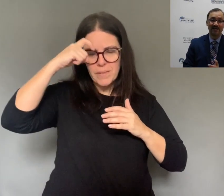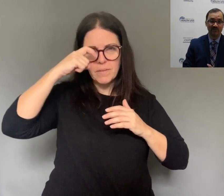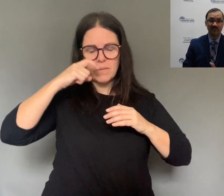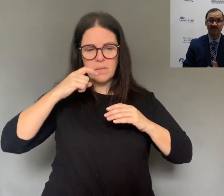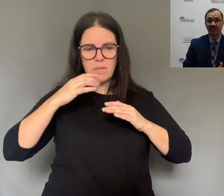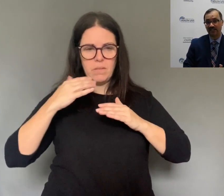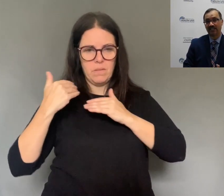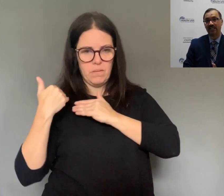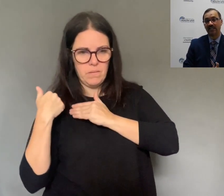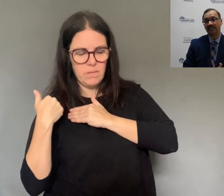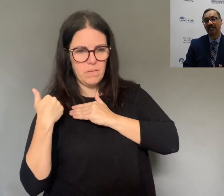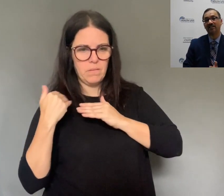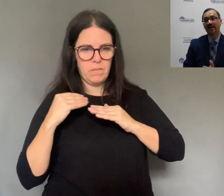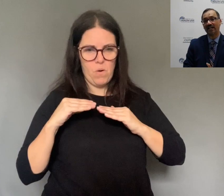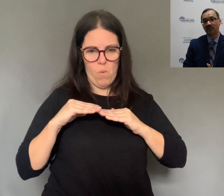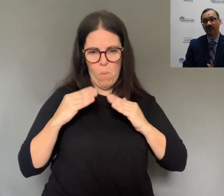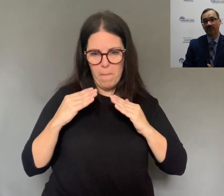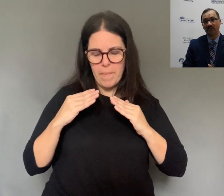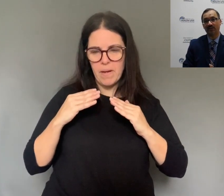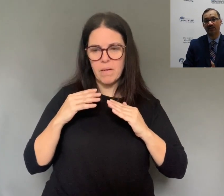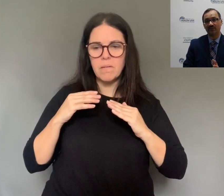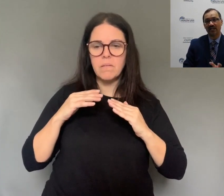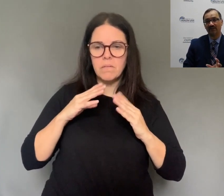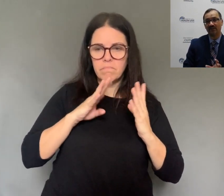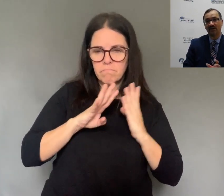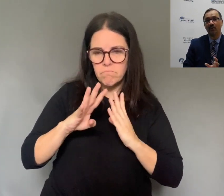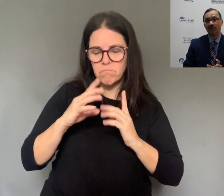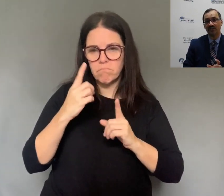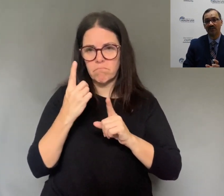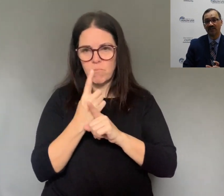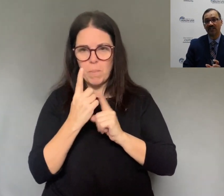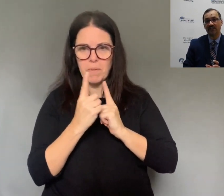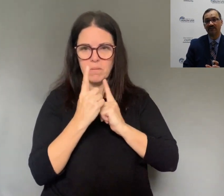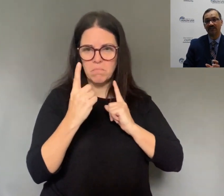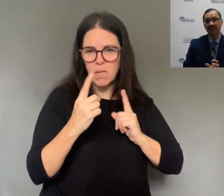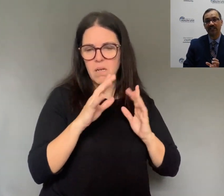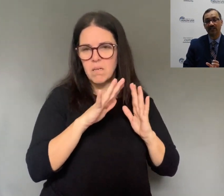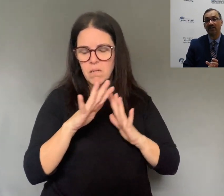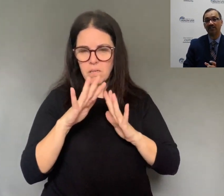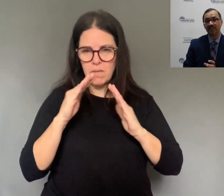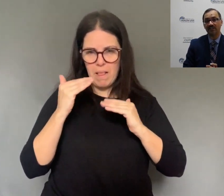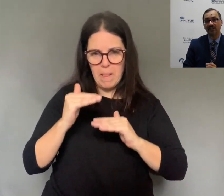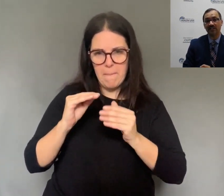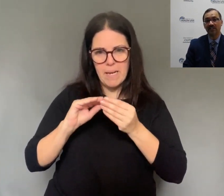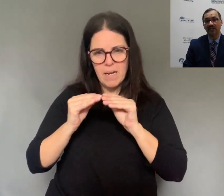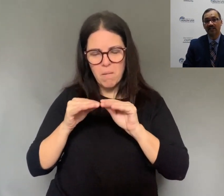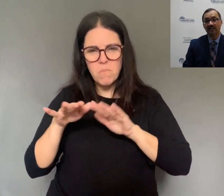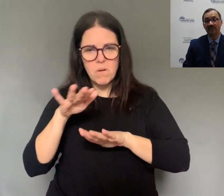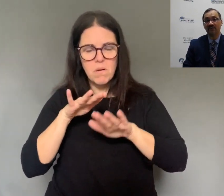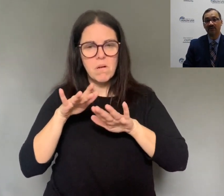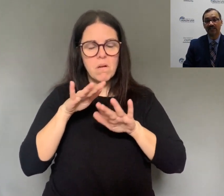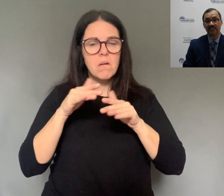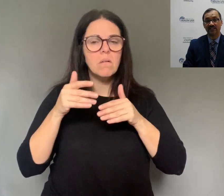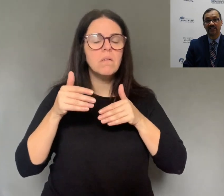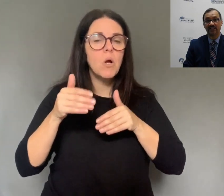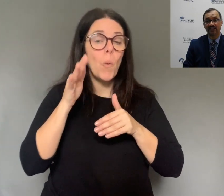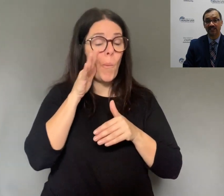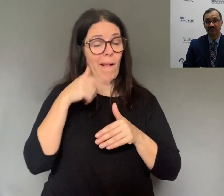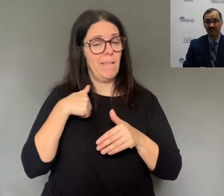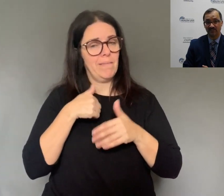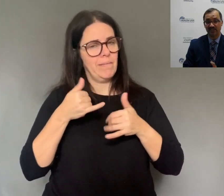bad moves can take us back to where we were. So we have to approach this very carefully and cautiously before we can say